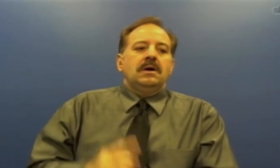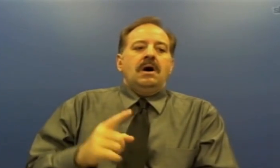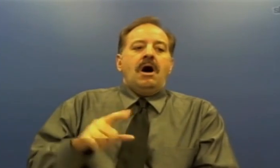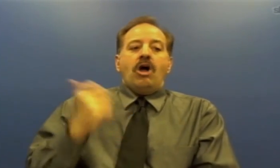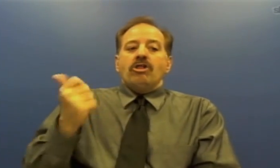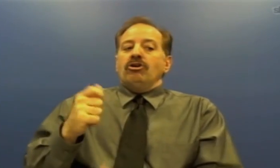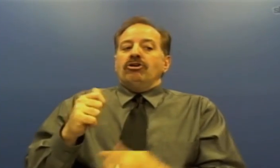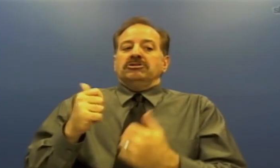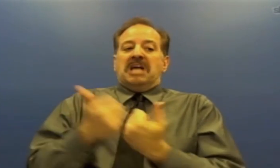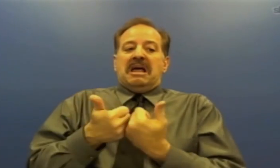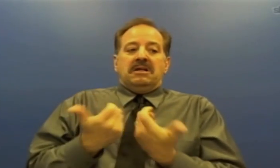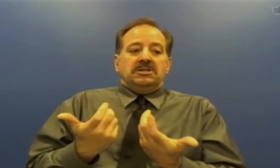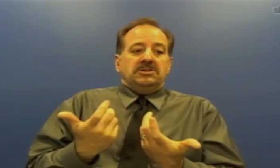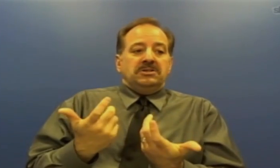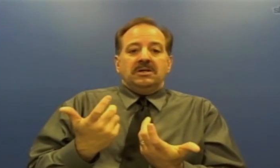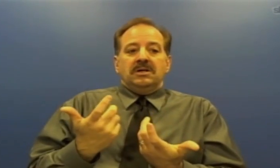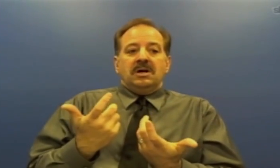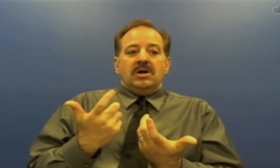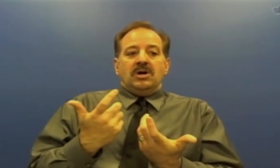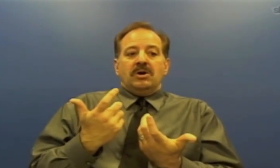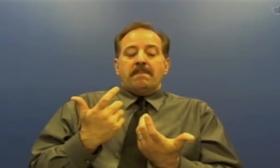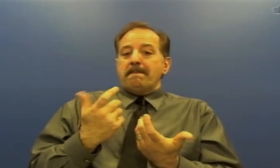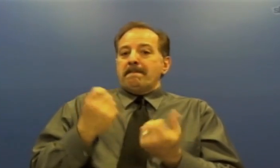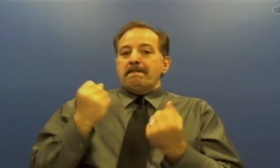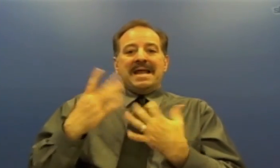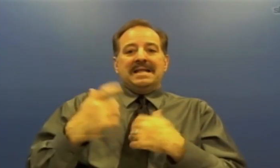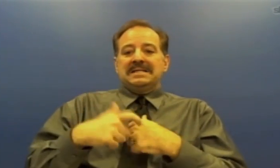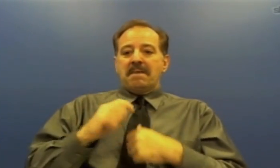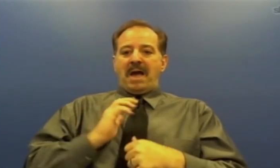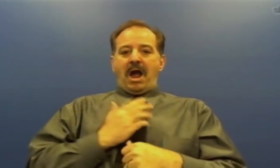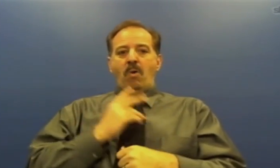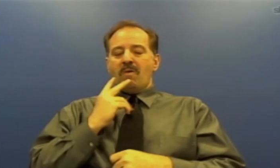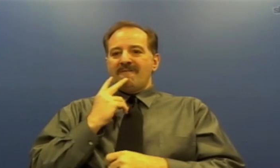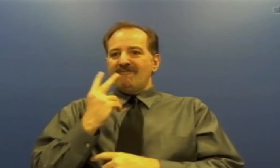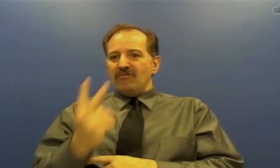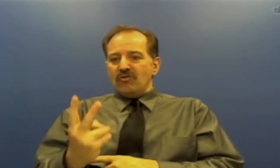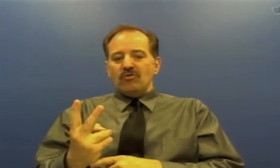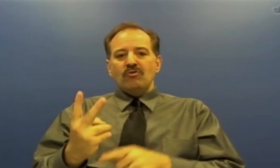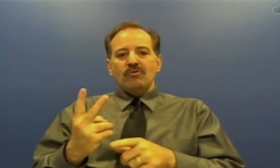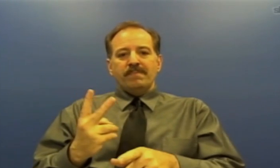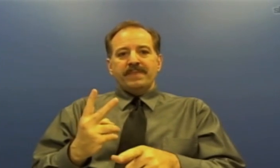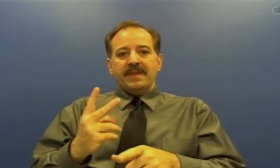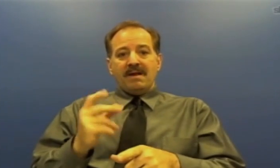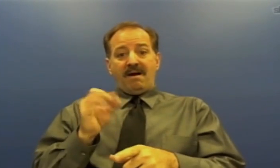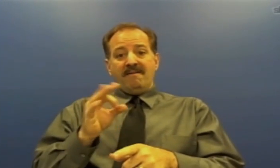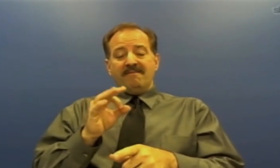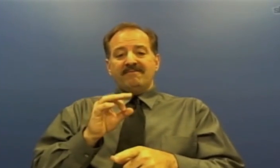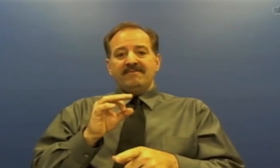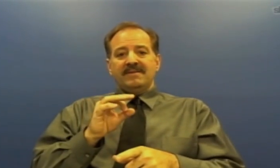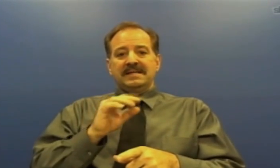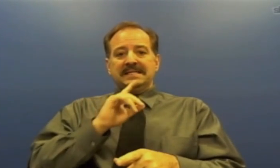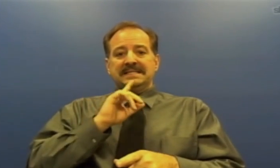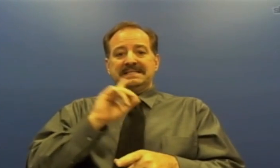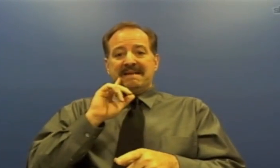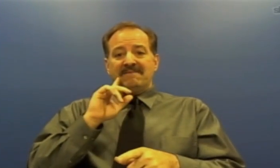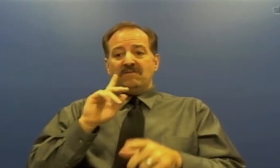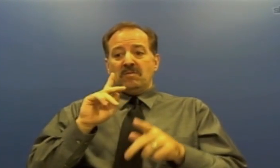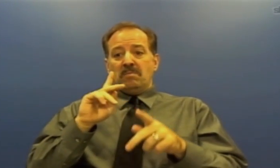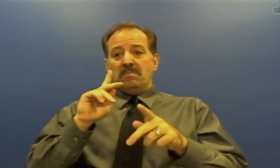make adjustments accordingly. Let's see, some of the other challenges are, again, back to my ability to see the